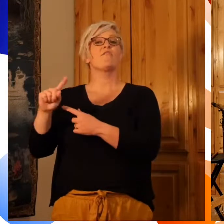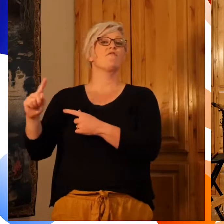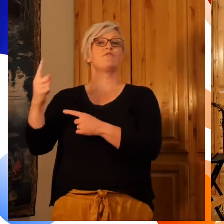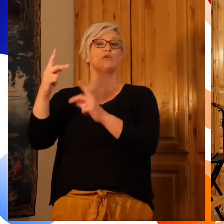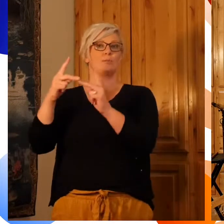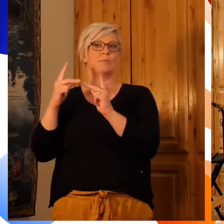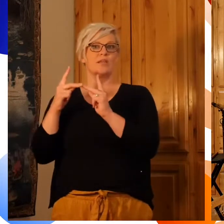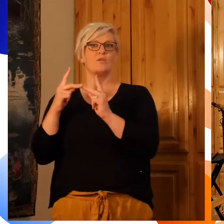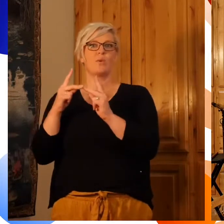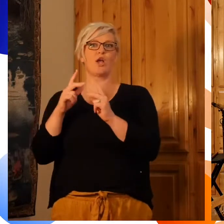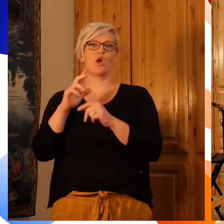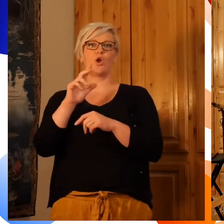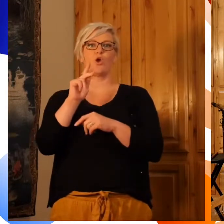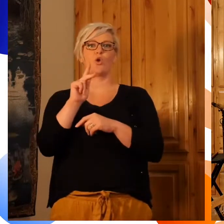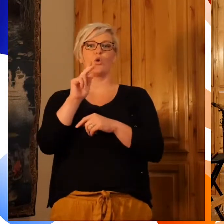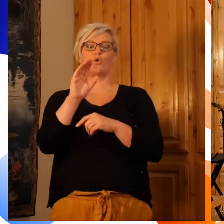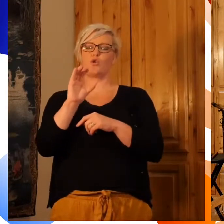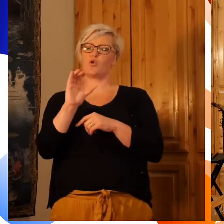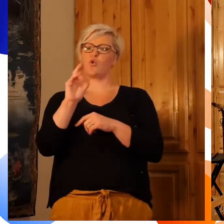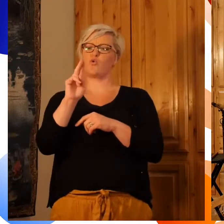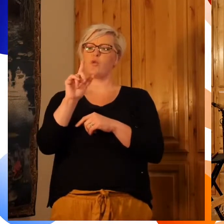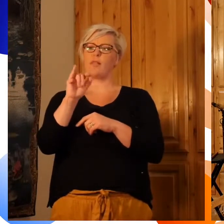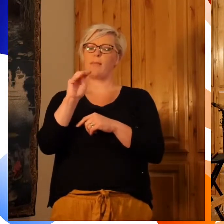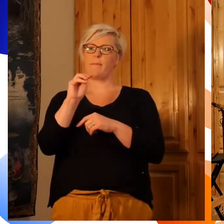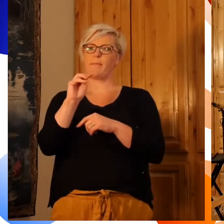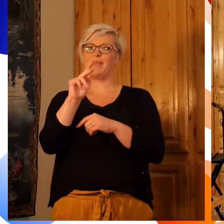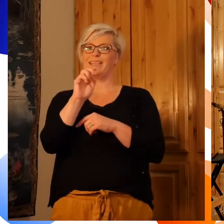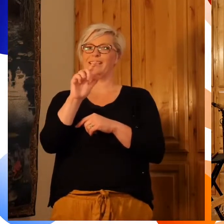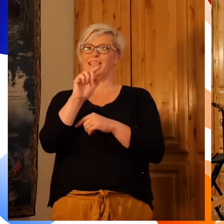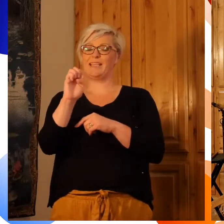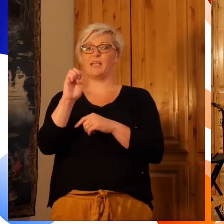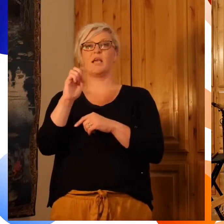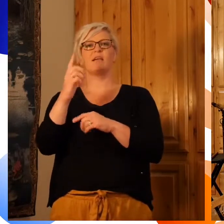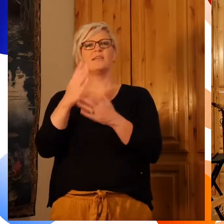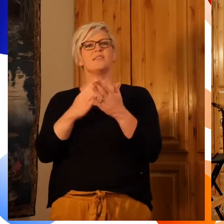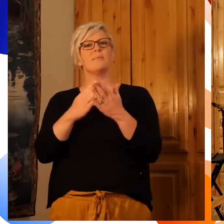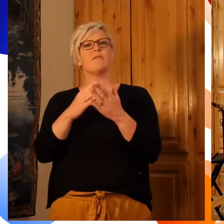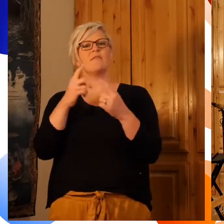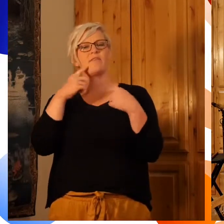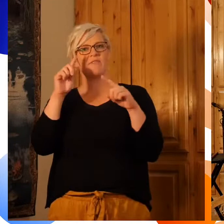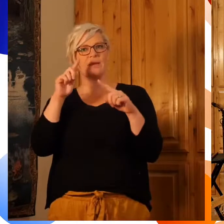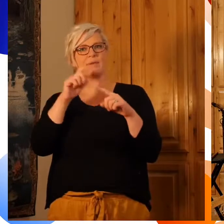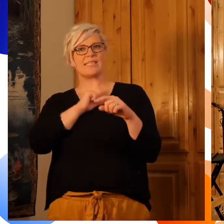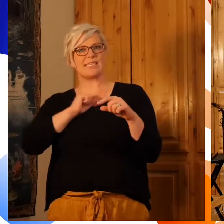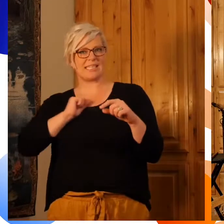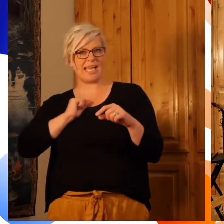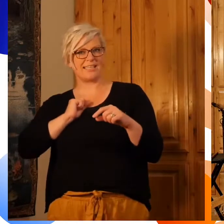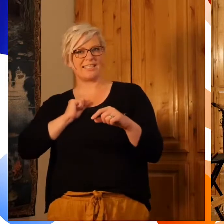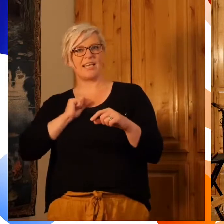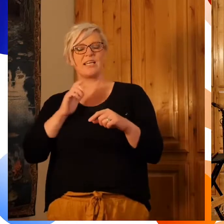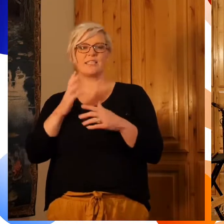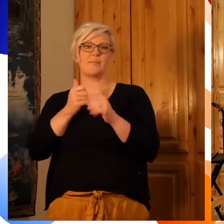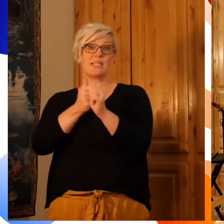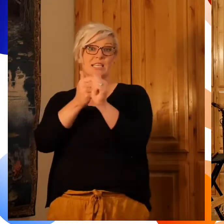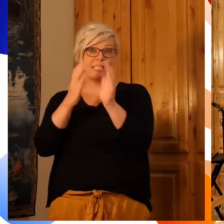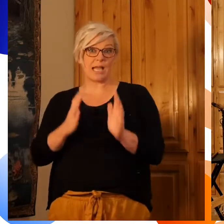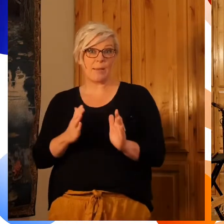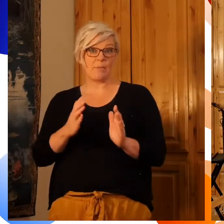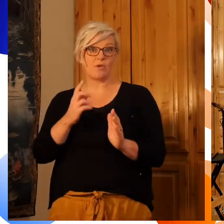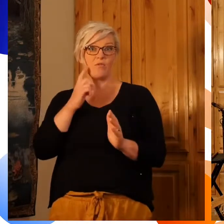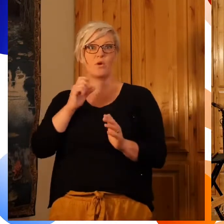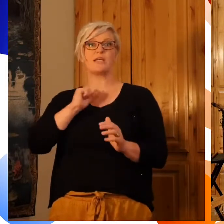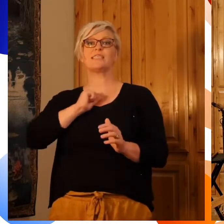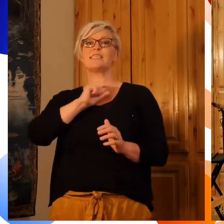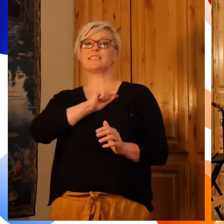some of the other famous Irish saints that were the disciples, you might say, of St. Patrick.